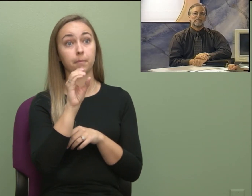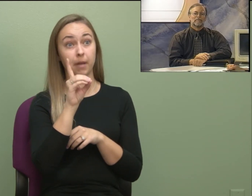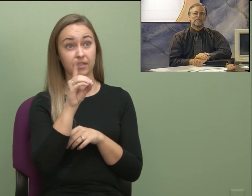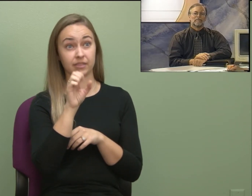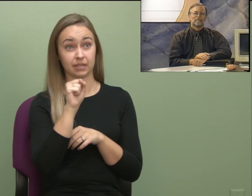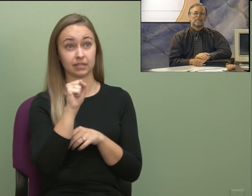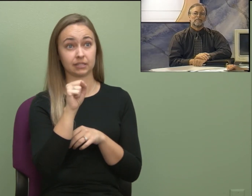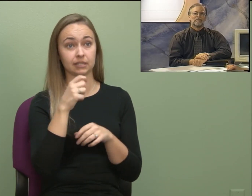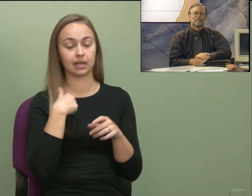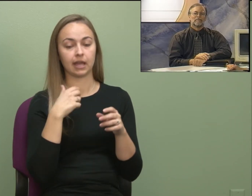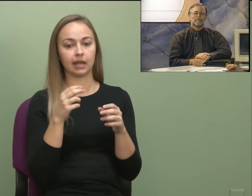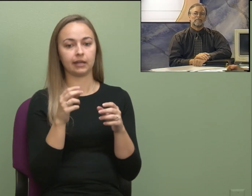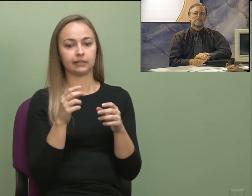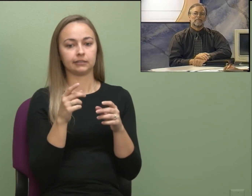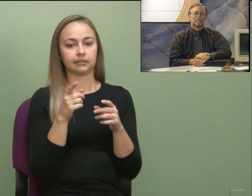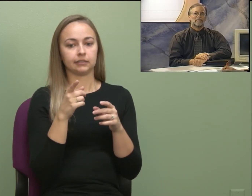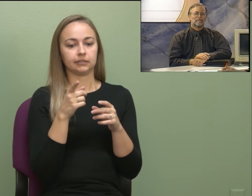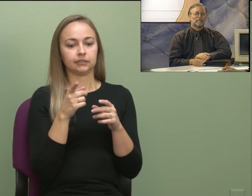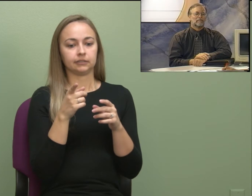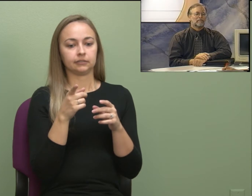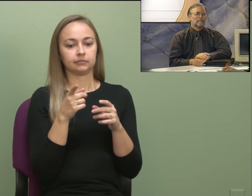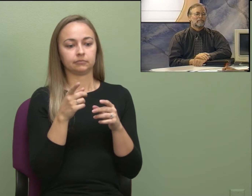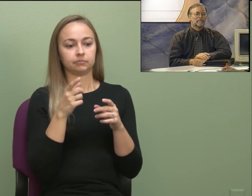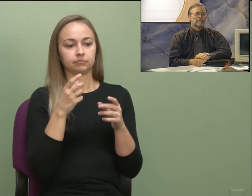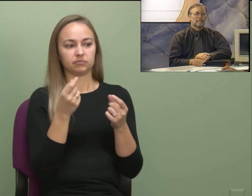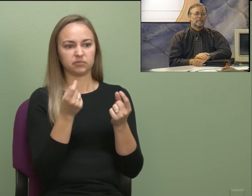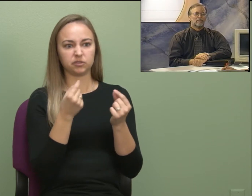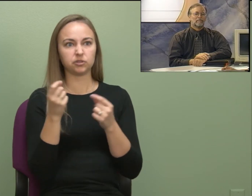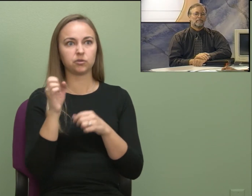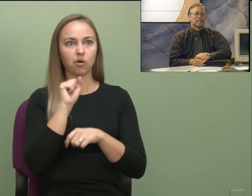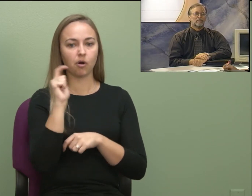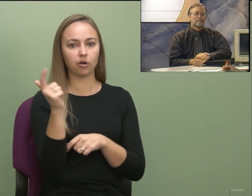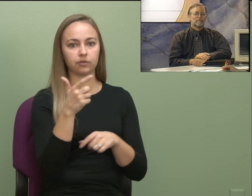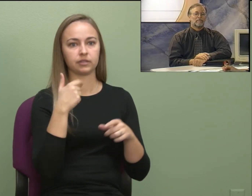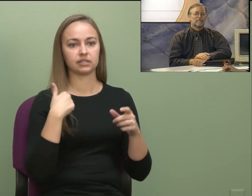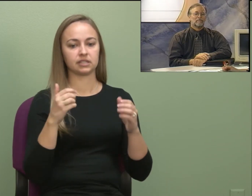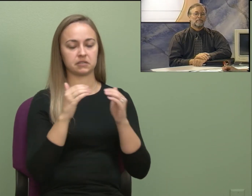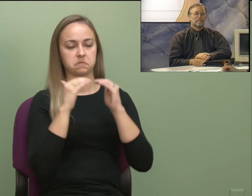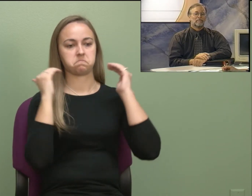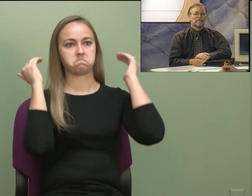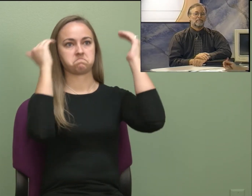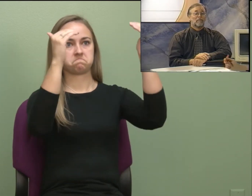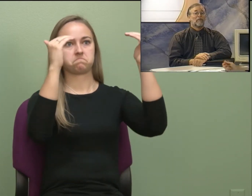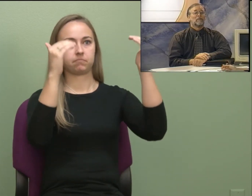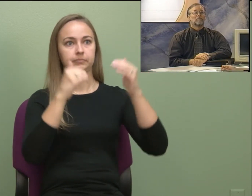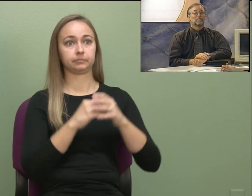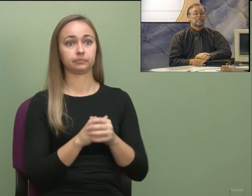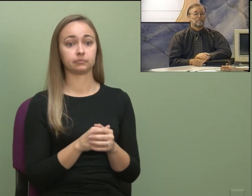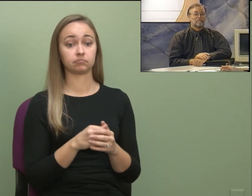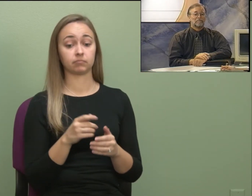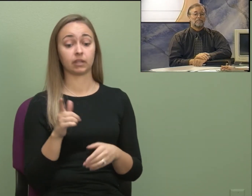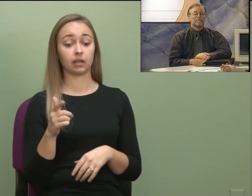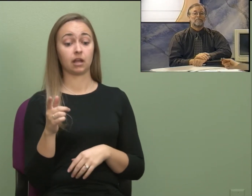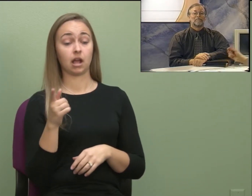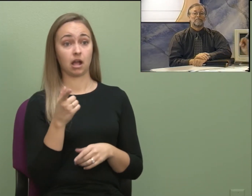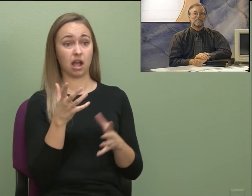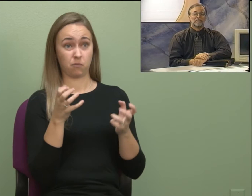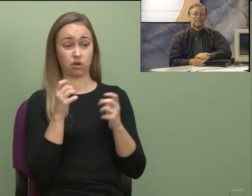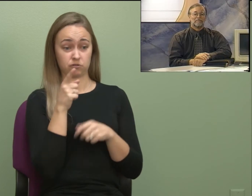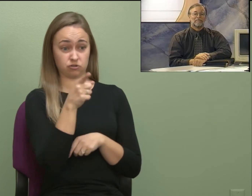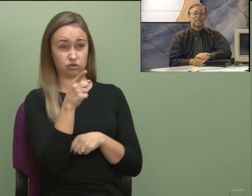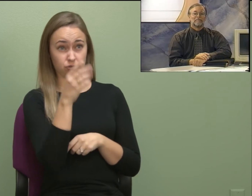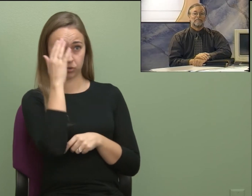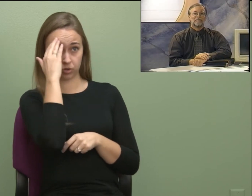And I want you to know that I have rated you as an outstanding in this area because of